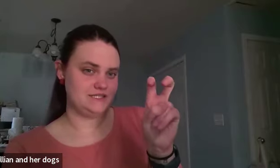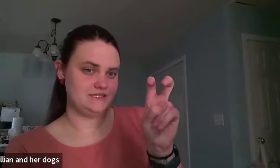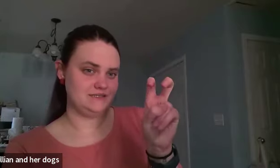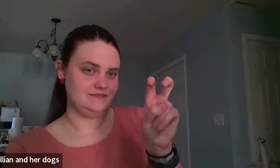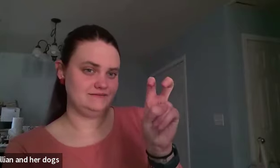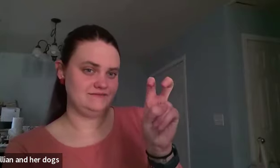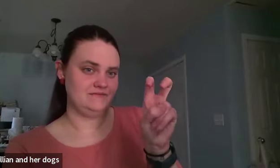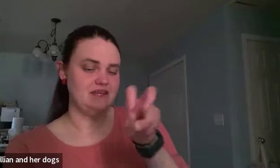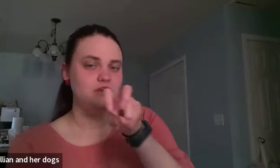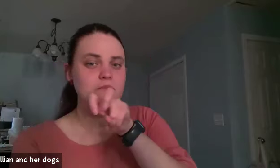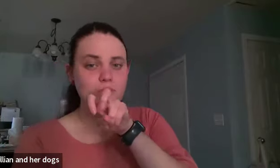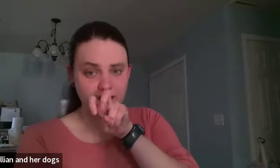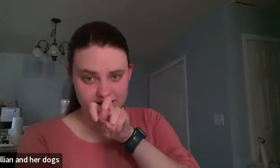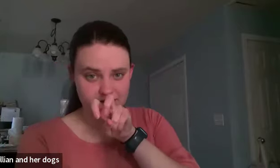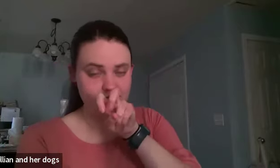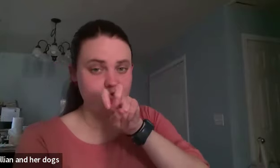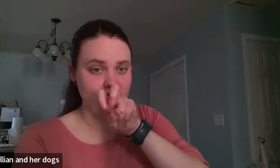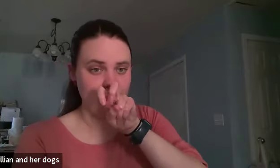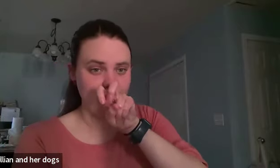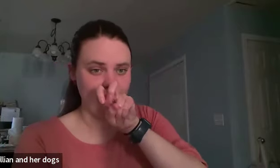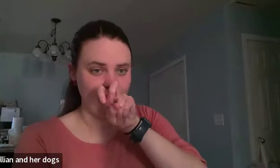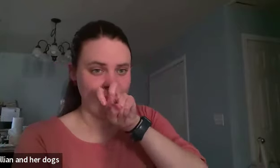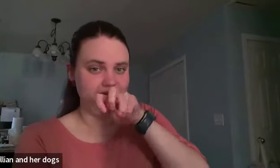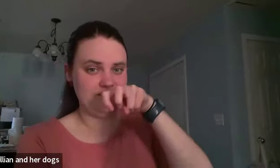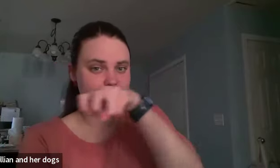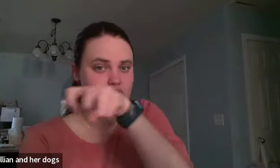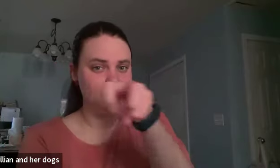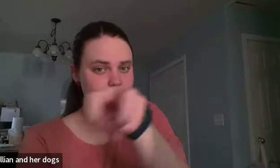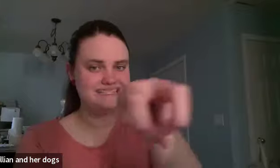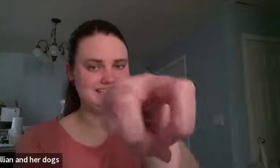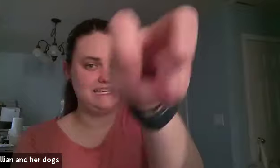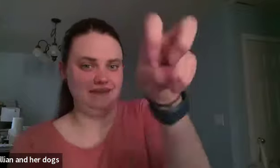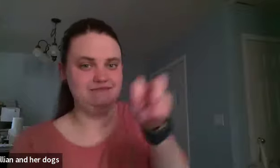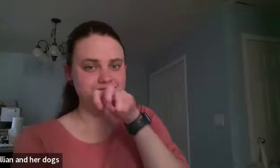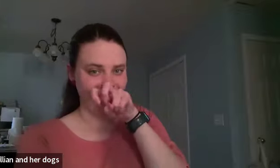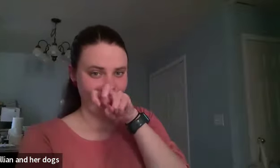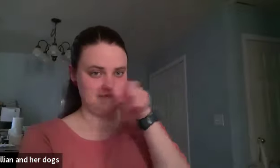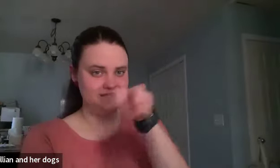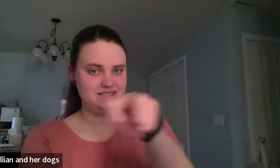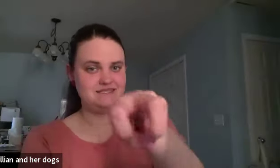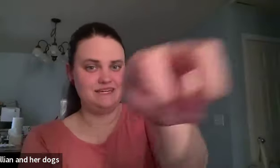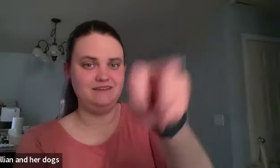fingers, go bring it to your mouth, and then you're gonna go snake,